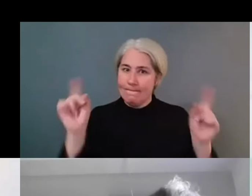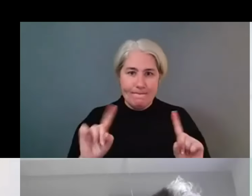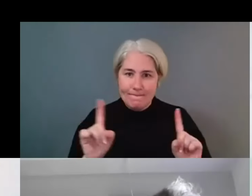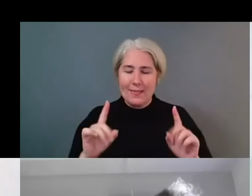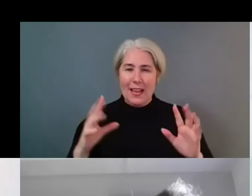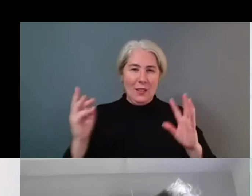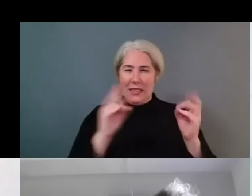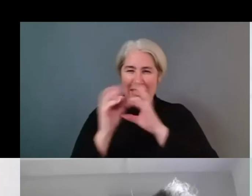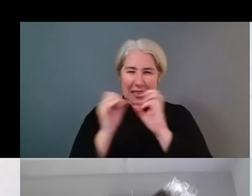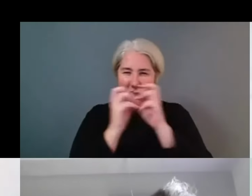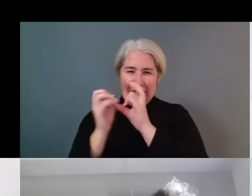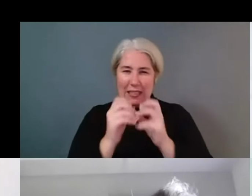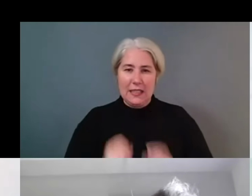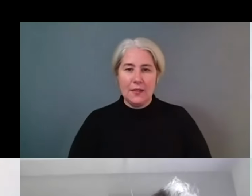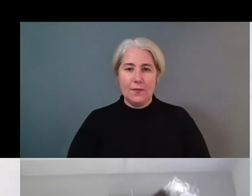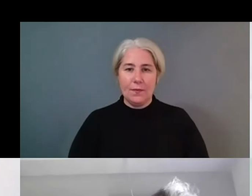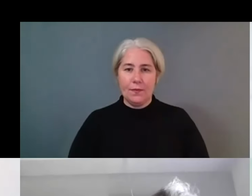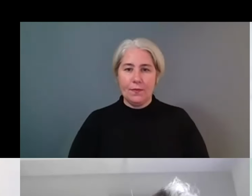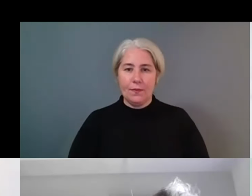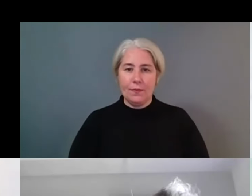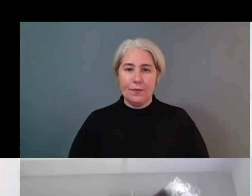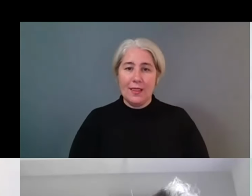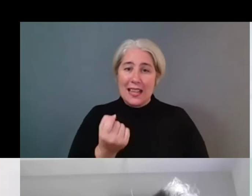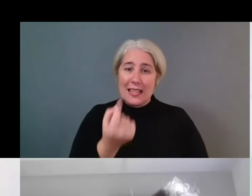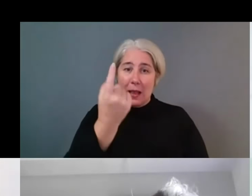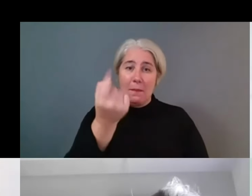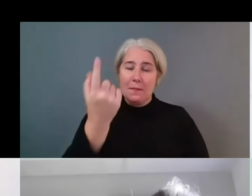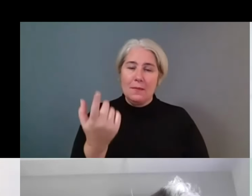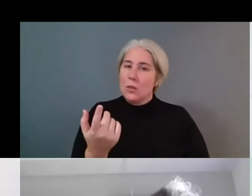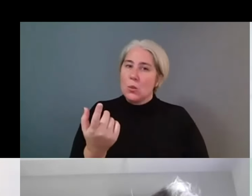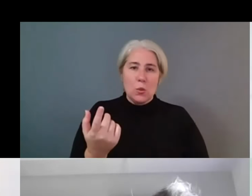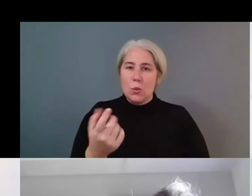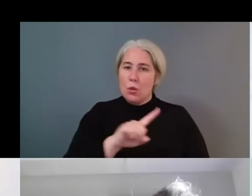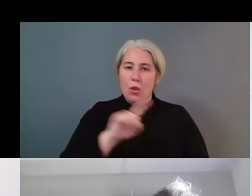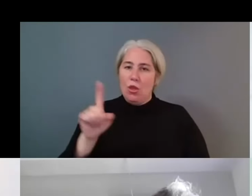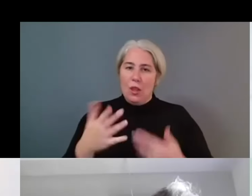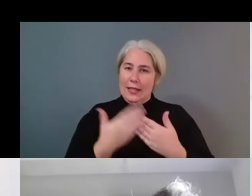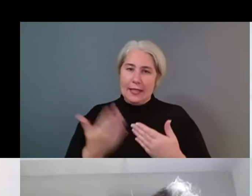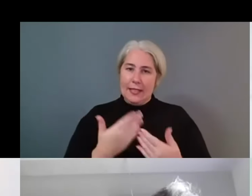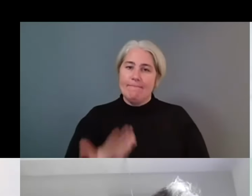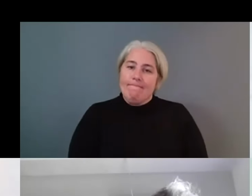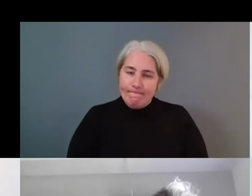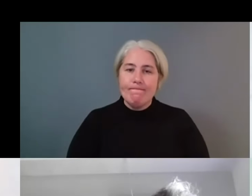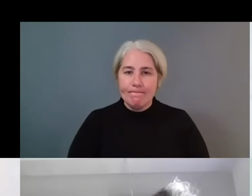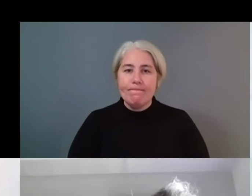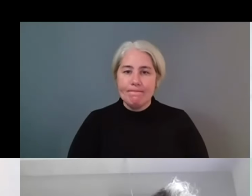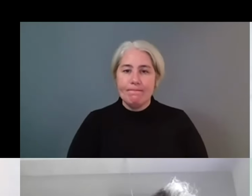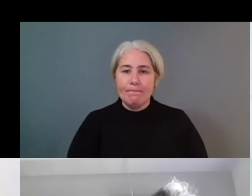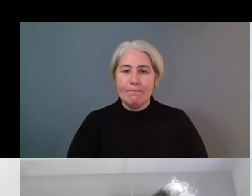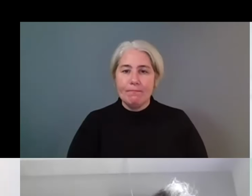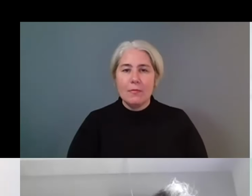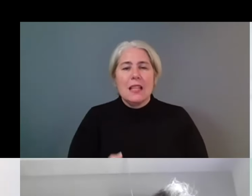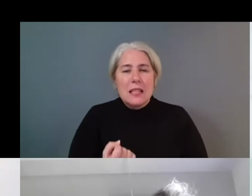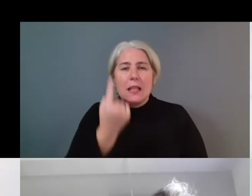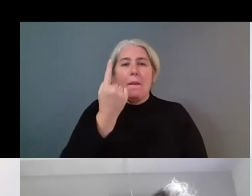it wasn't sometimes not very easy, and that is often a case. But in order